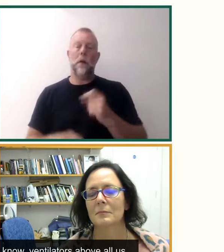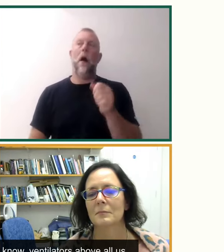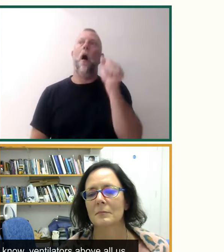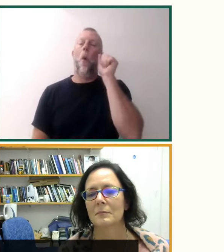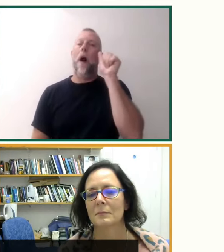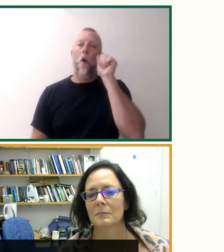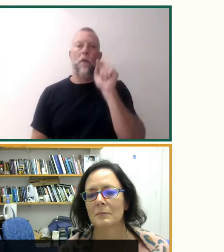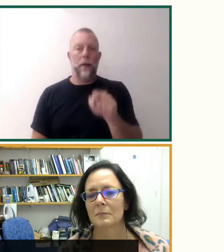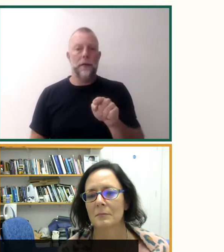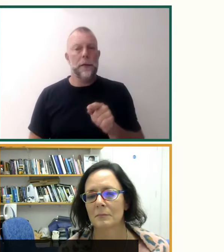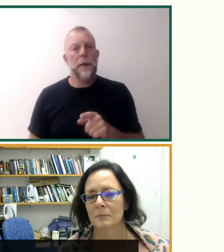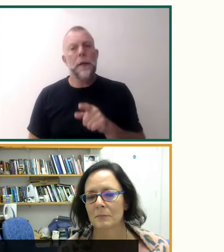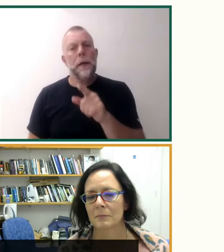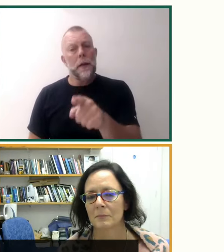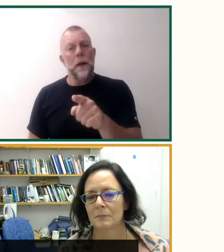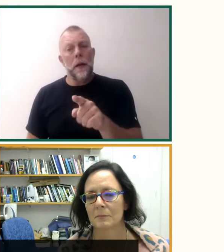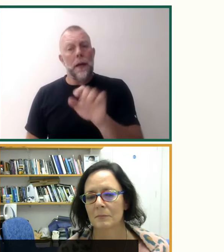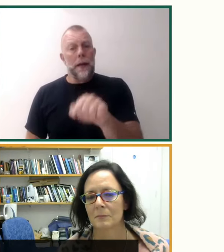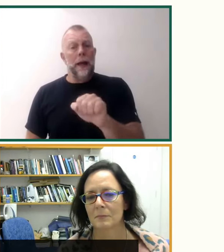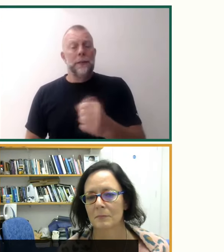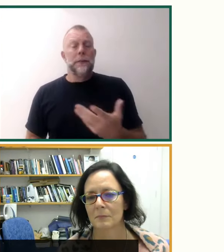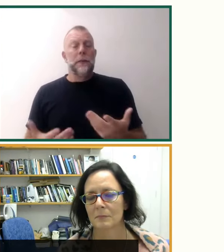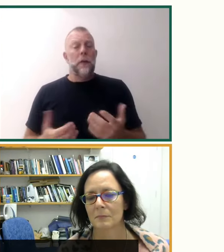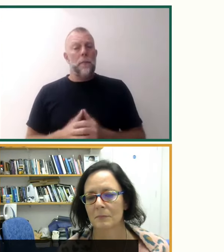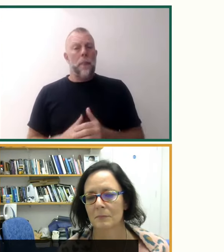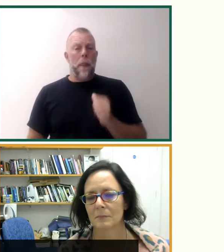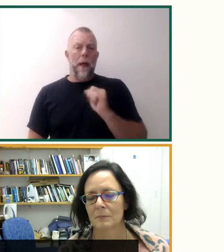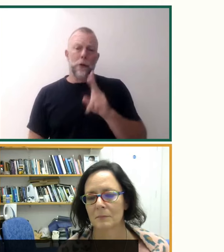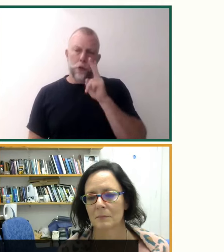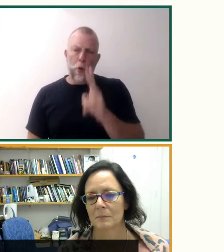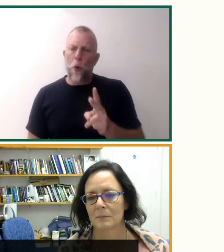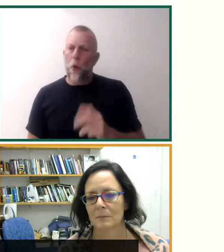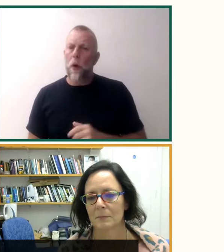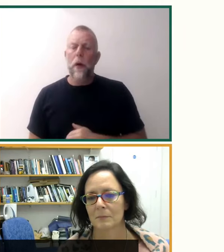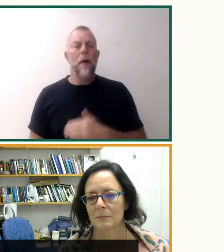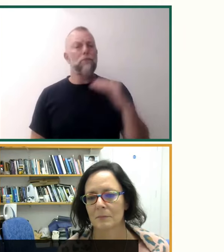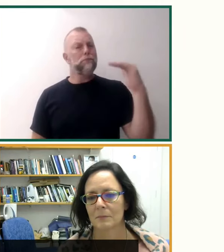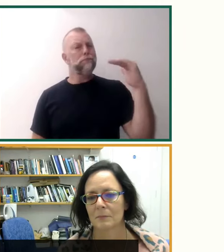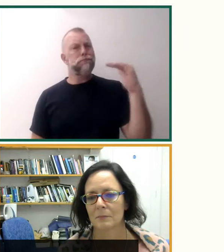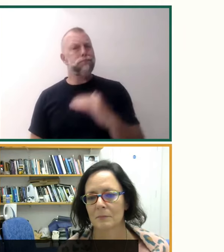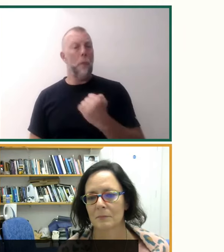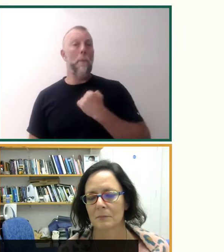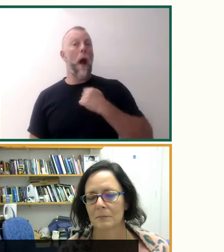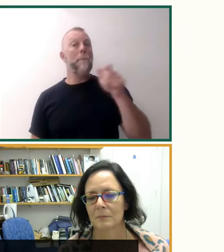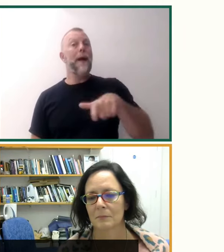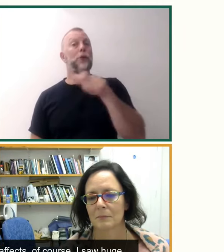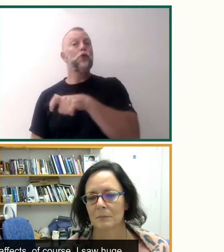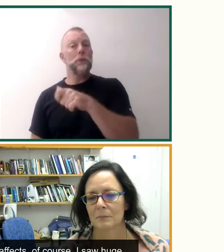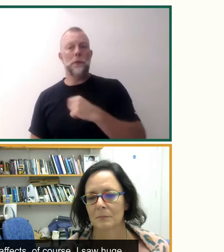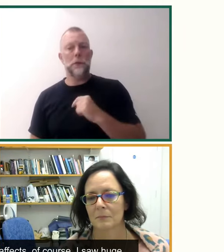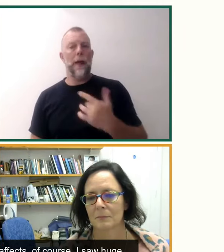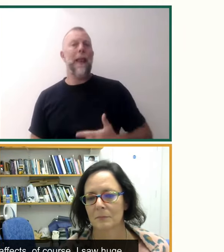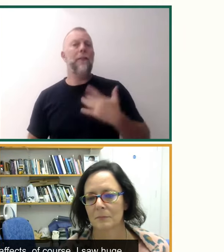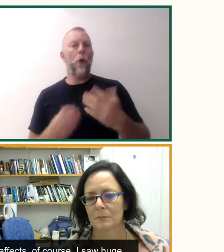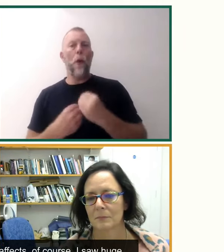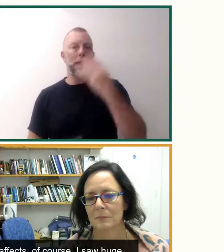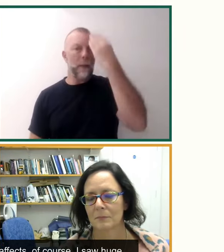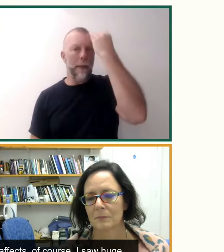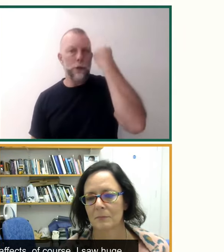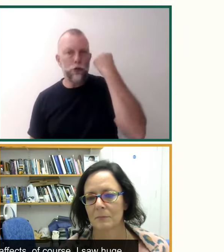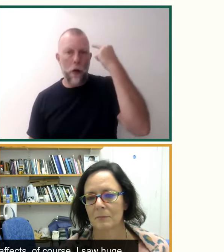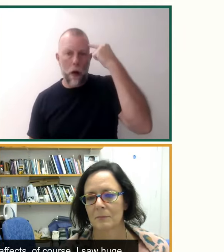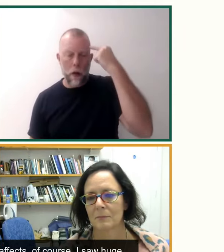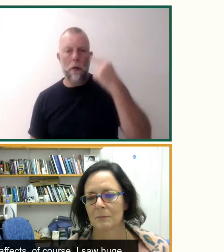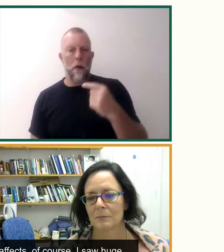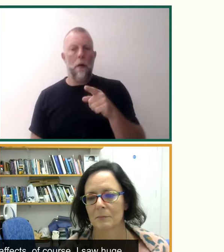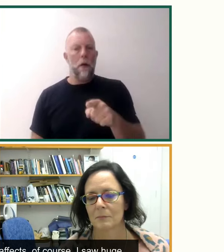Briefly, you know, just the effects, of course. You know, I saw huge deteriorations in my patients that are living with dementia because they weren't